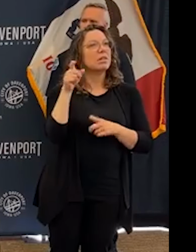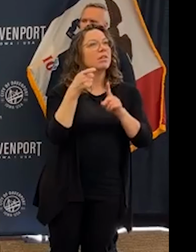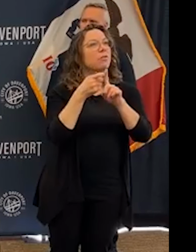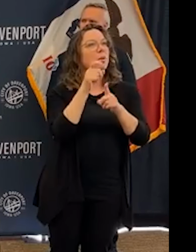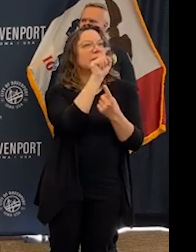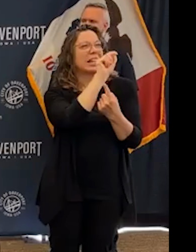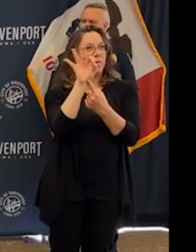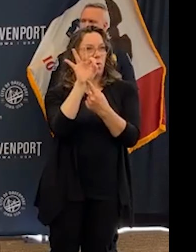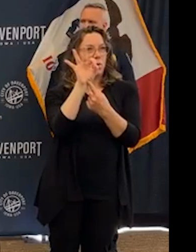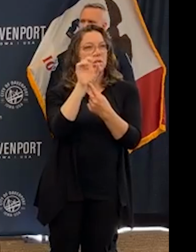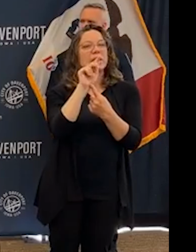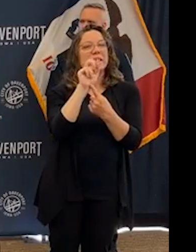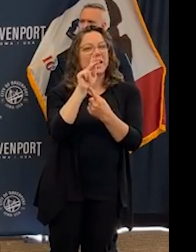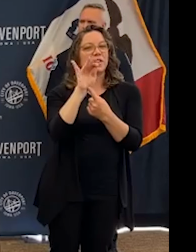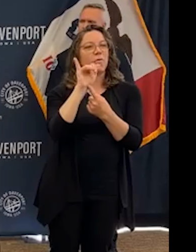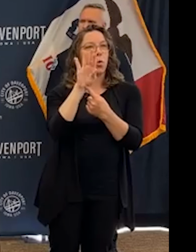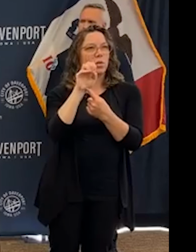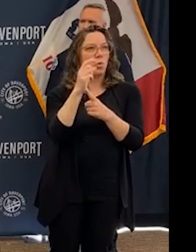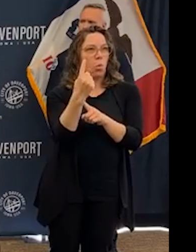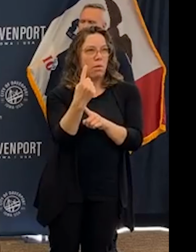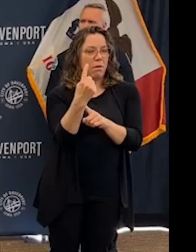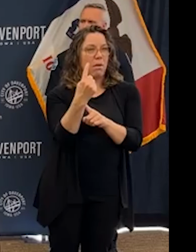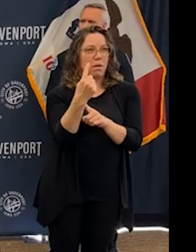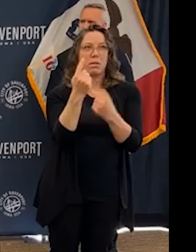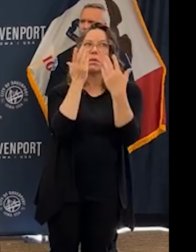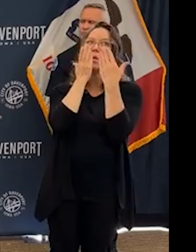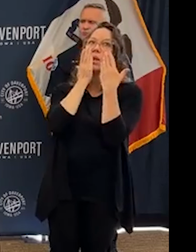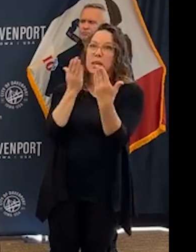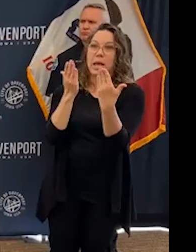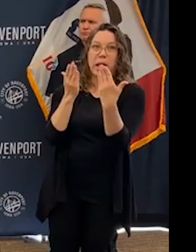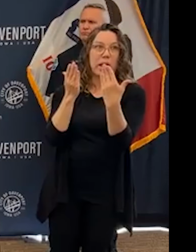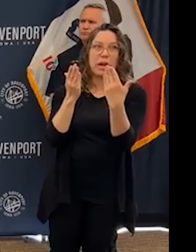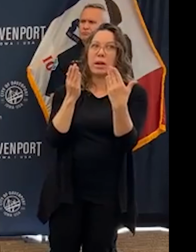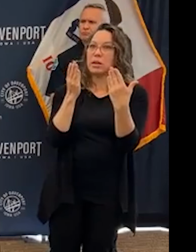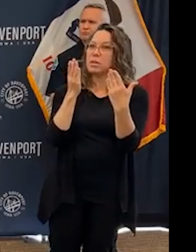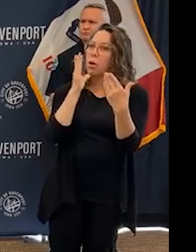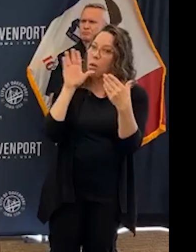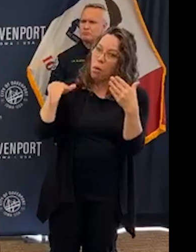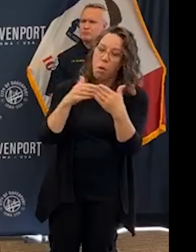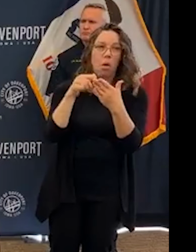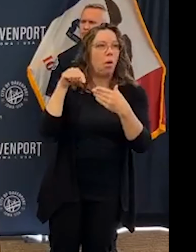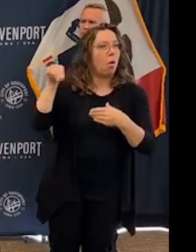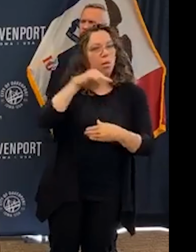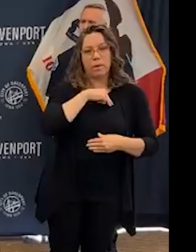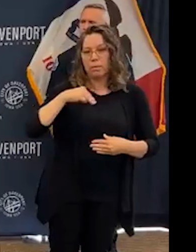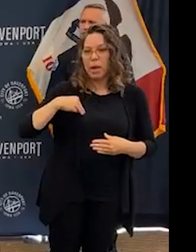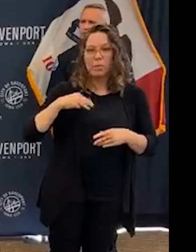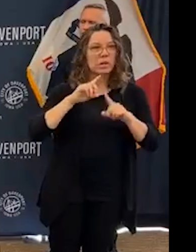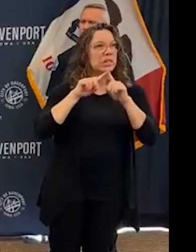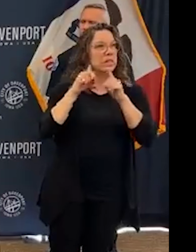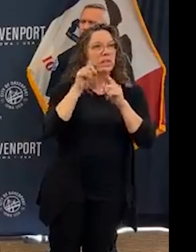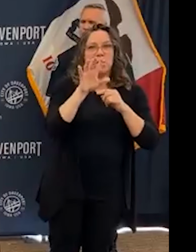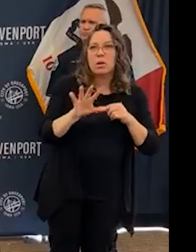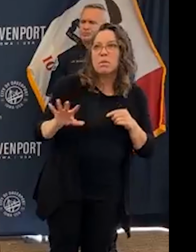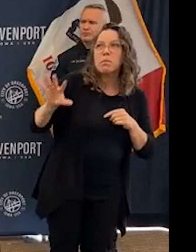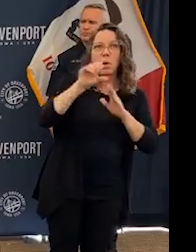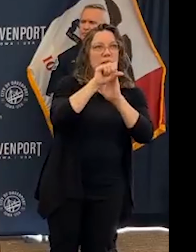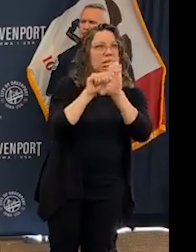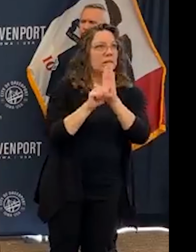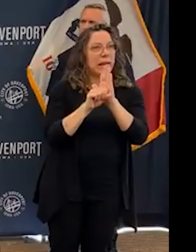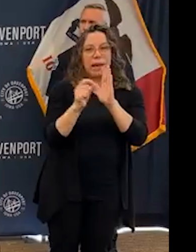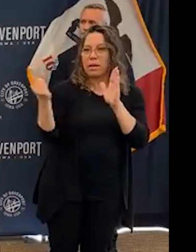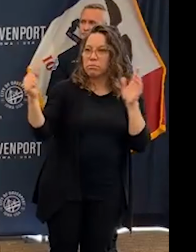express my thanks for your team and you and all the folks that are part of that from all the different parts of the state. They were here early